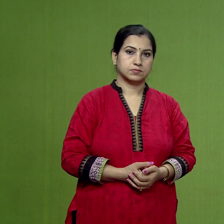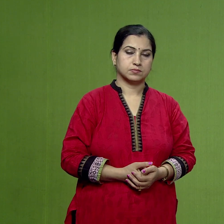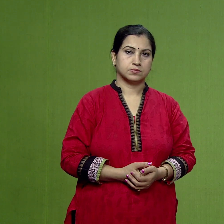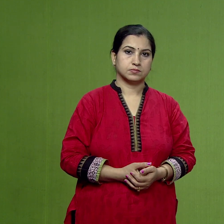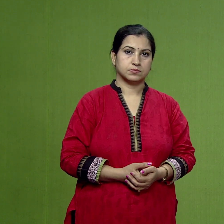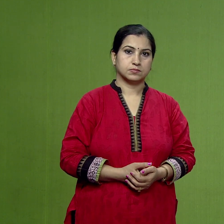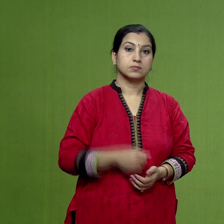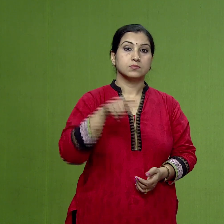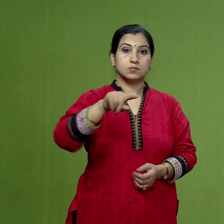email